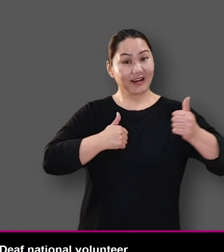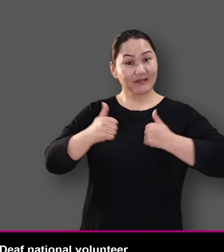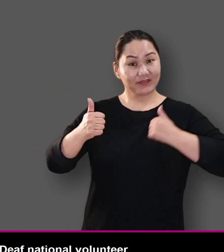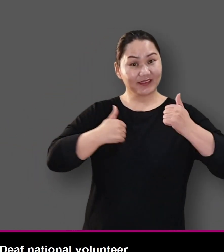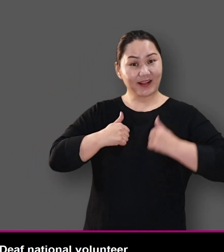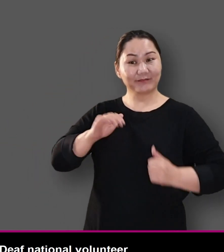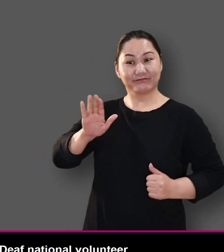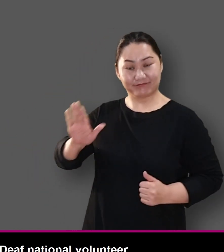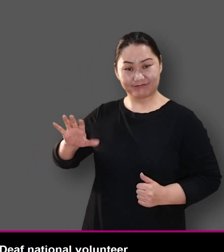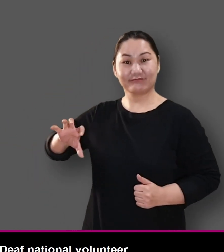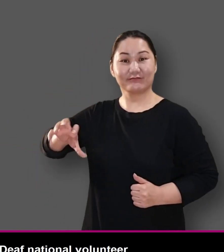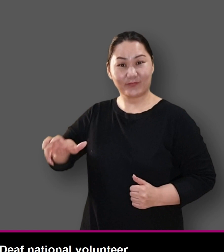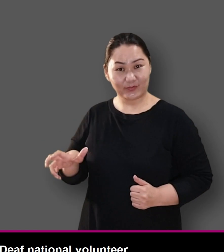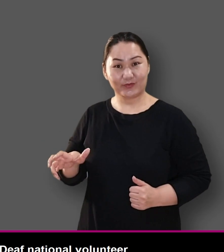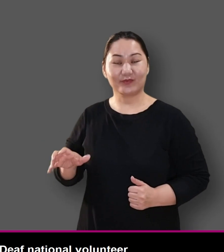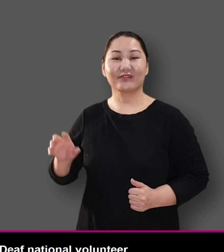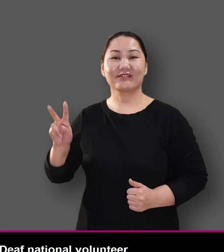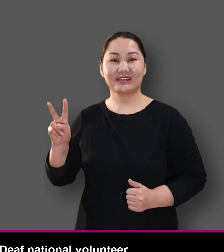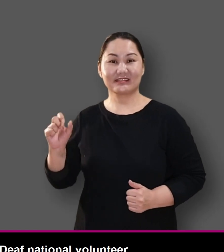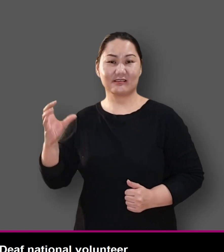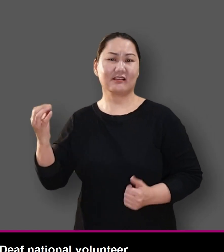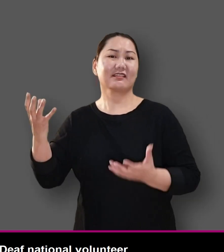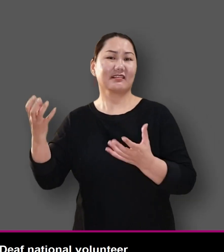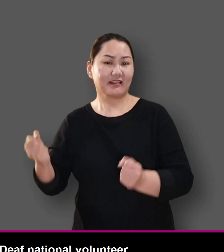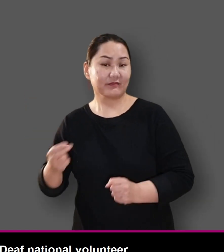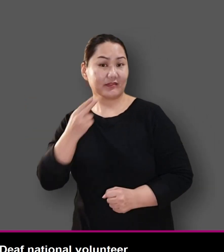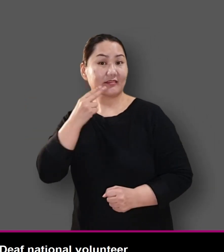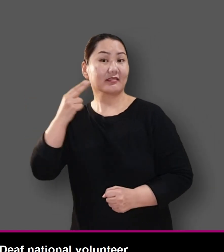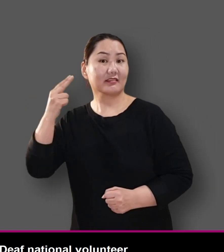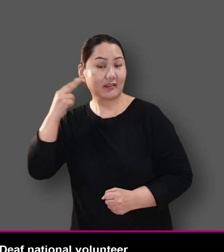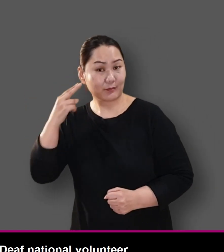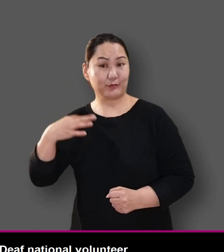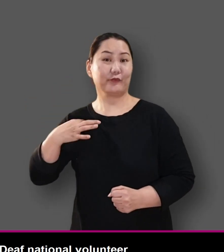In Rwanda, a VSO deaf national volunteer